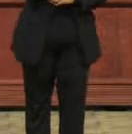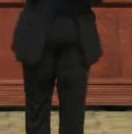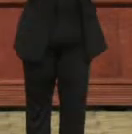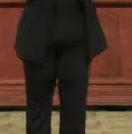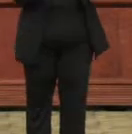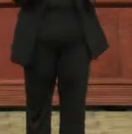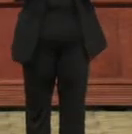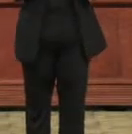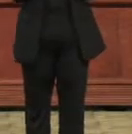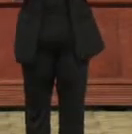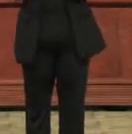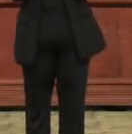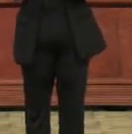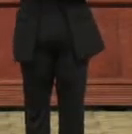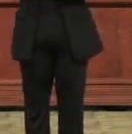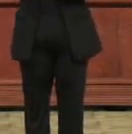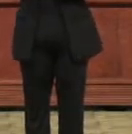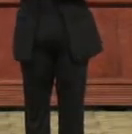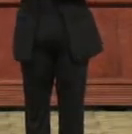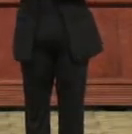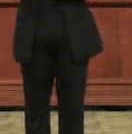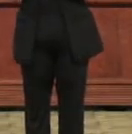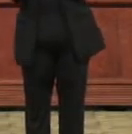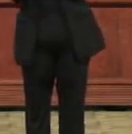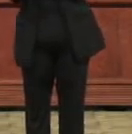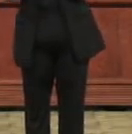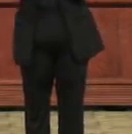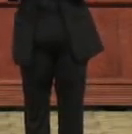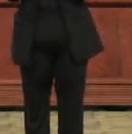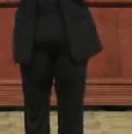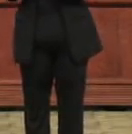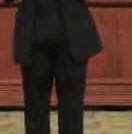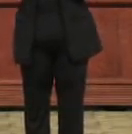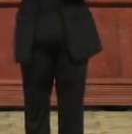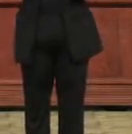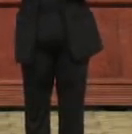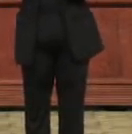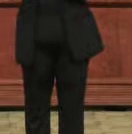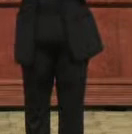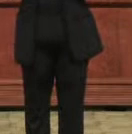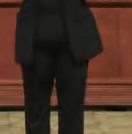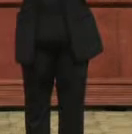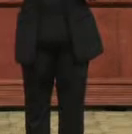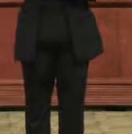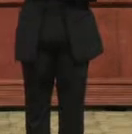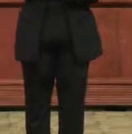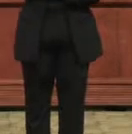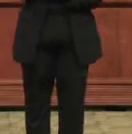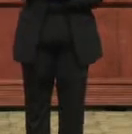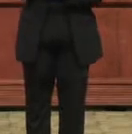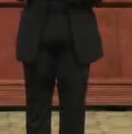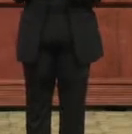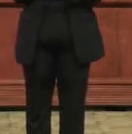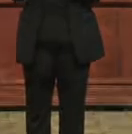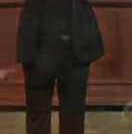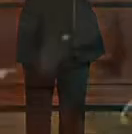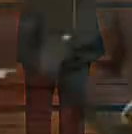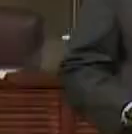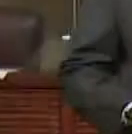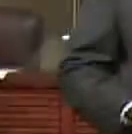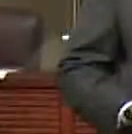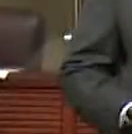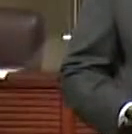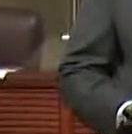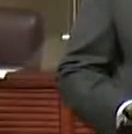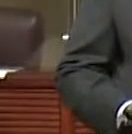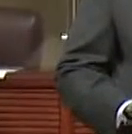show our support and appreciation to our restaurant owners. So let's get out on Wednesday and support